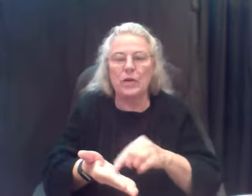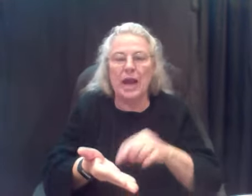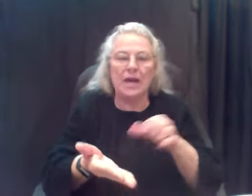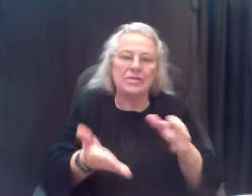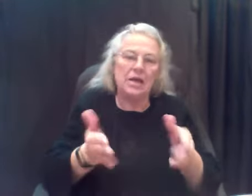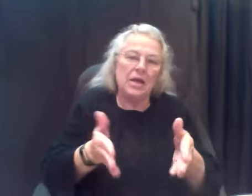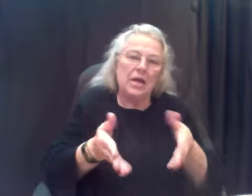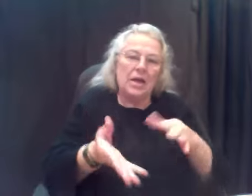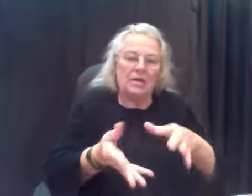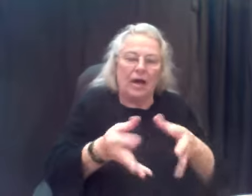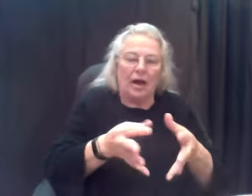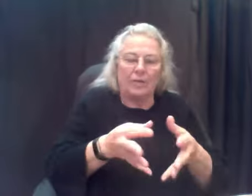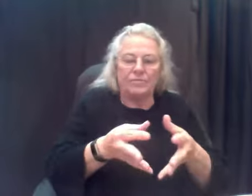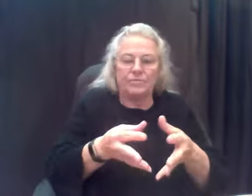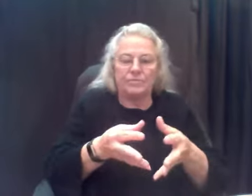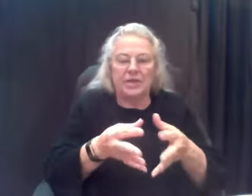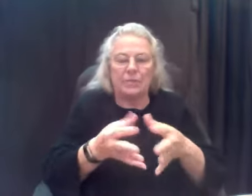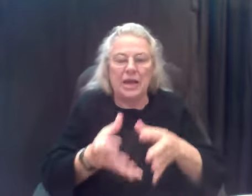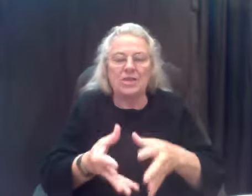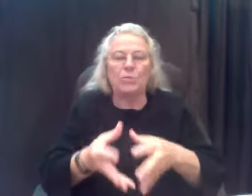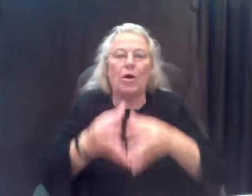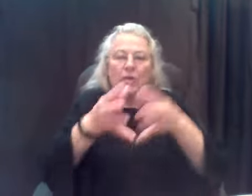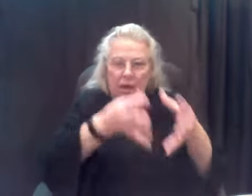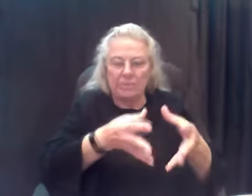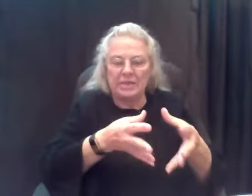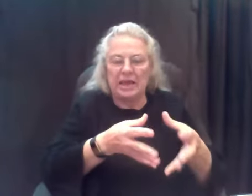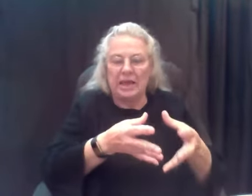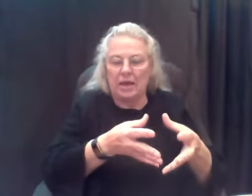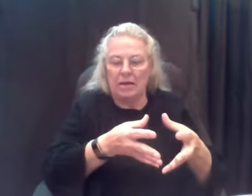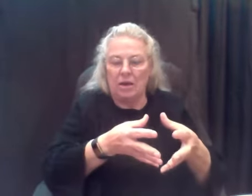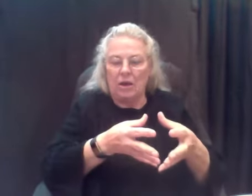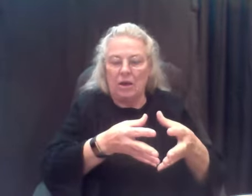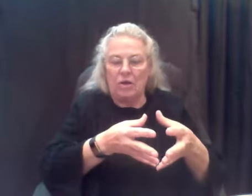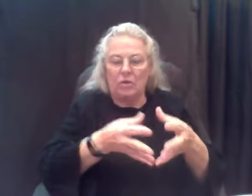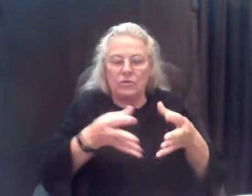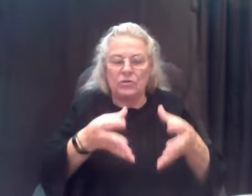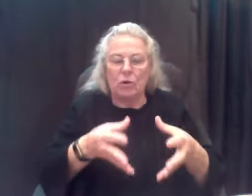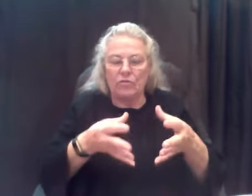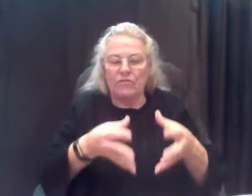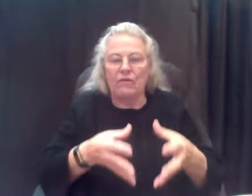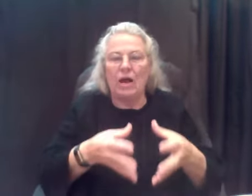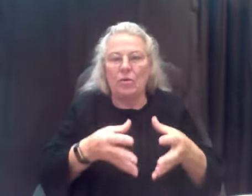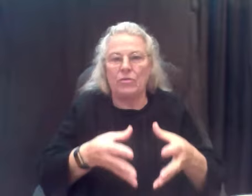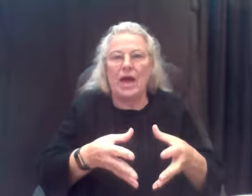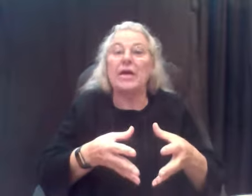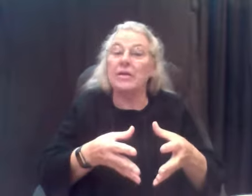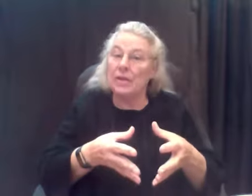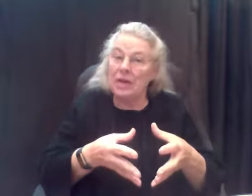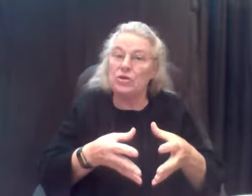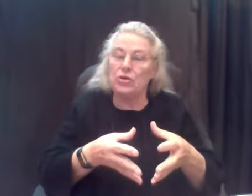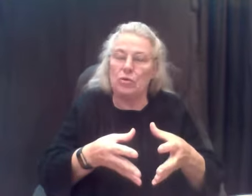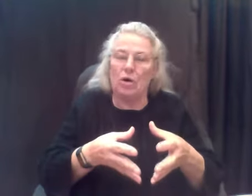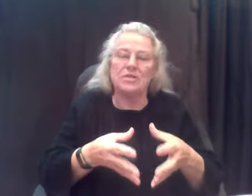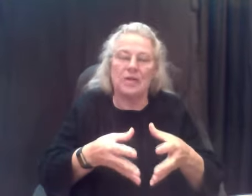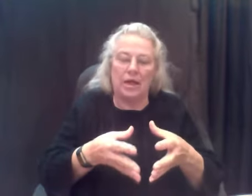has the bass part comes in, don't follow that unless you are singing